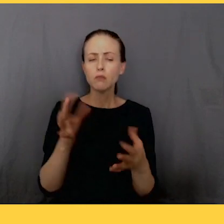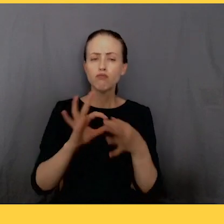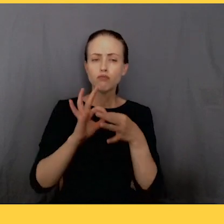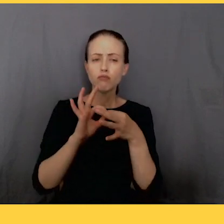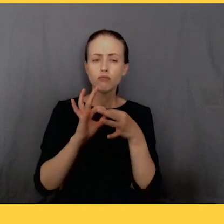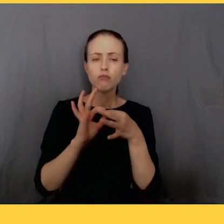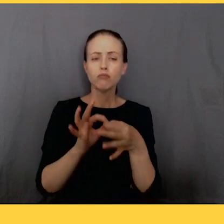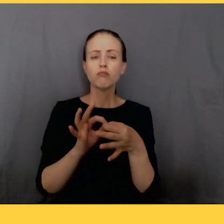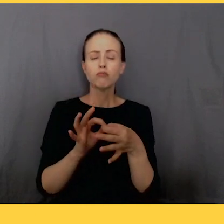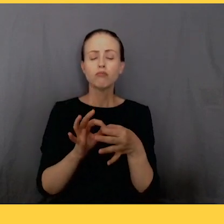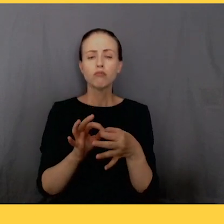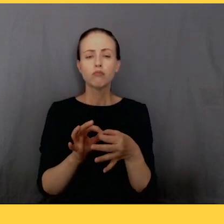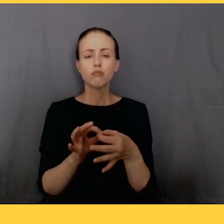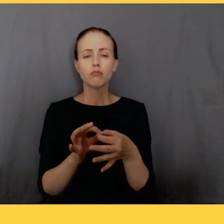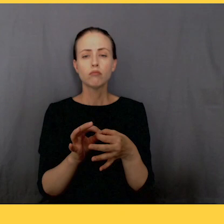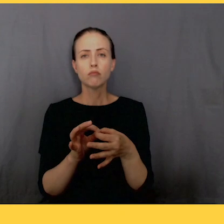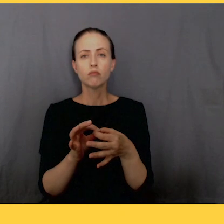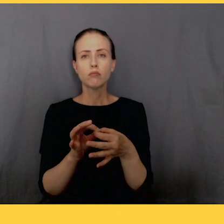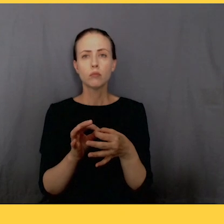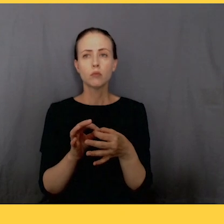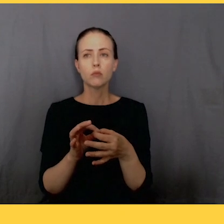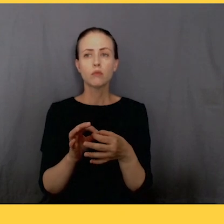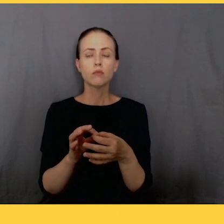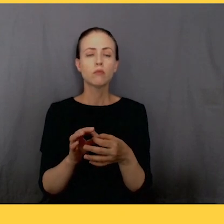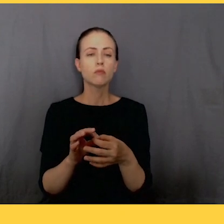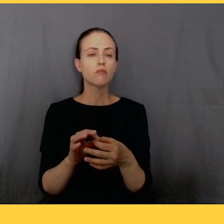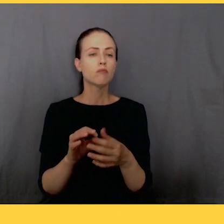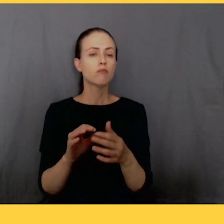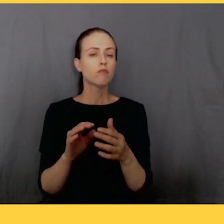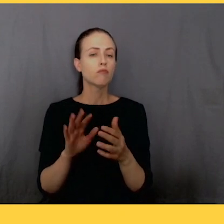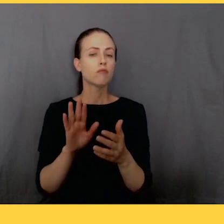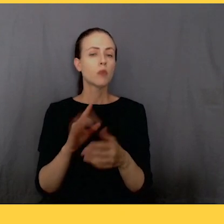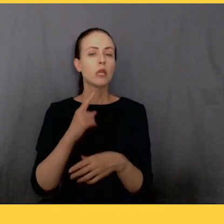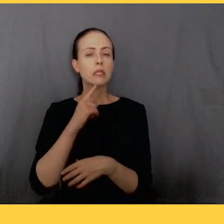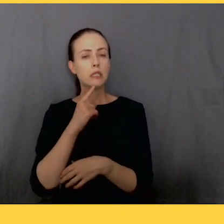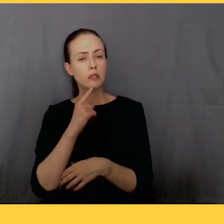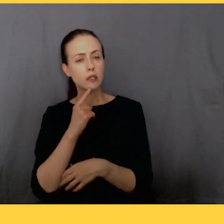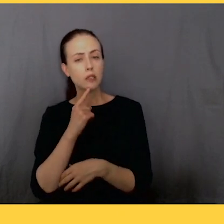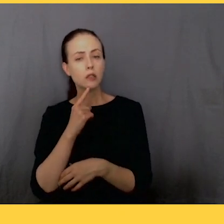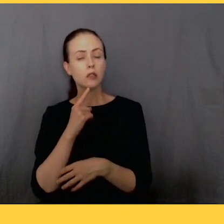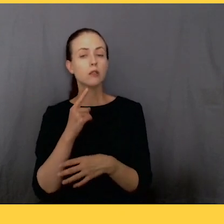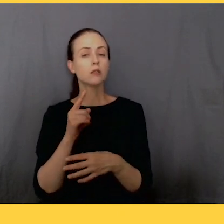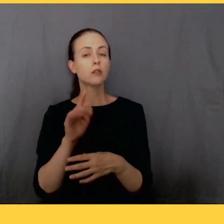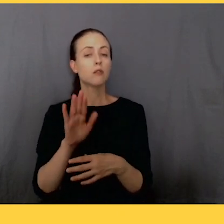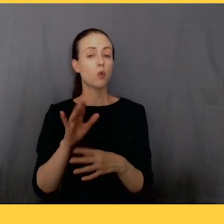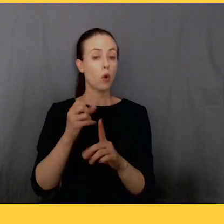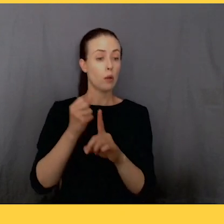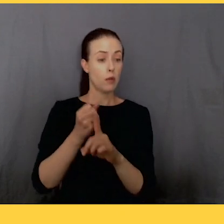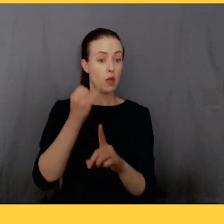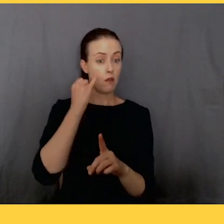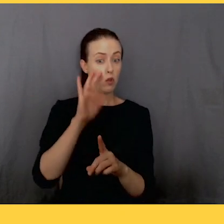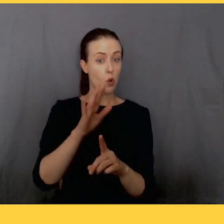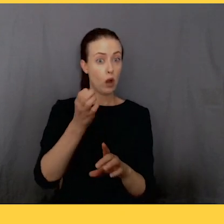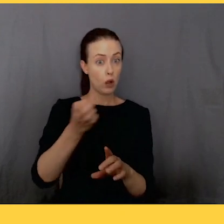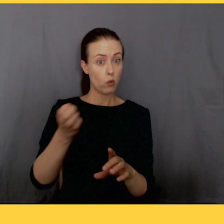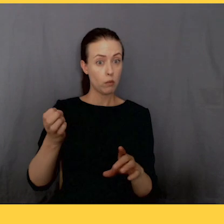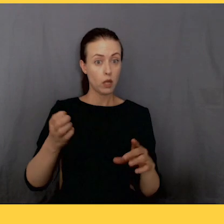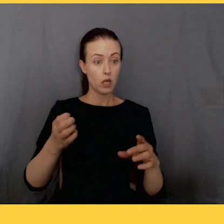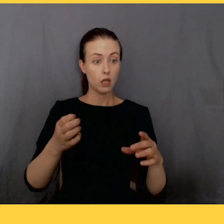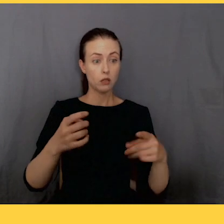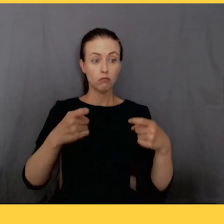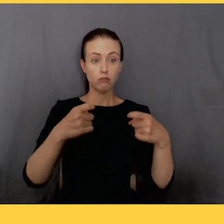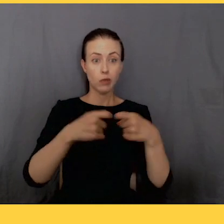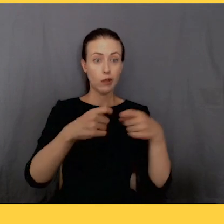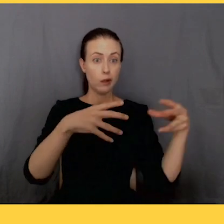to the severity of the impact if your equipment goes without power for longer